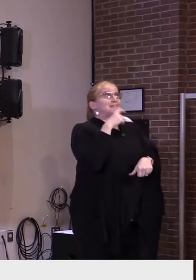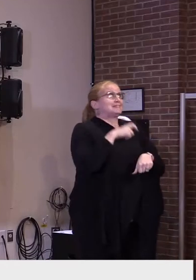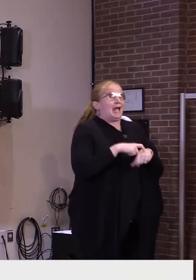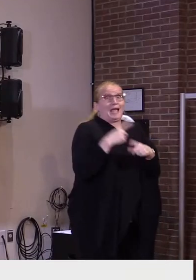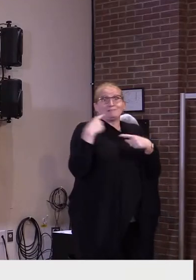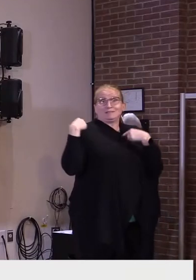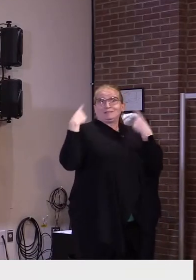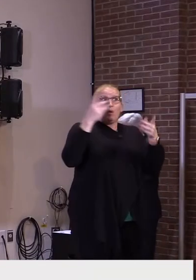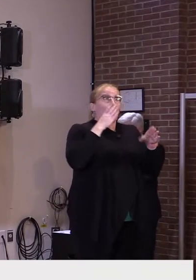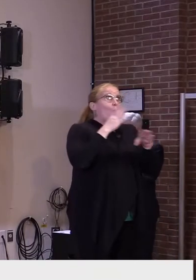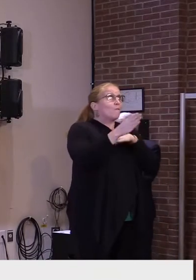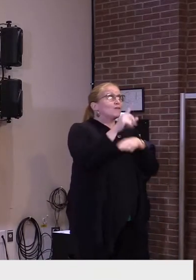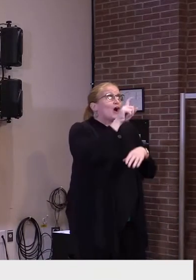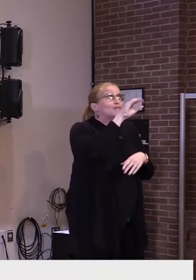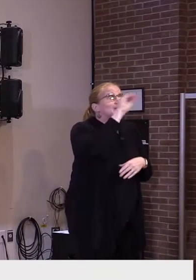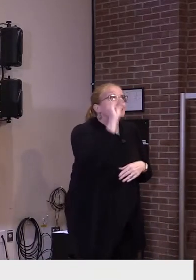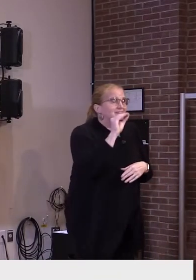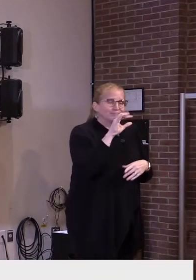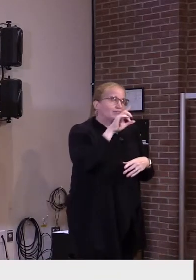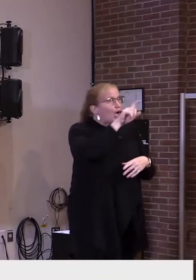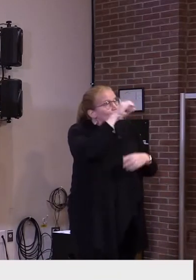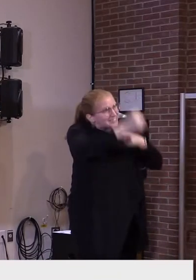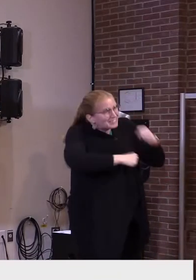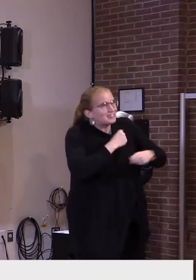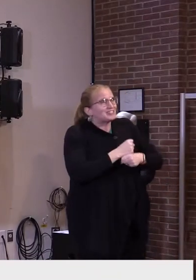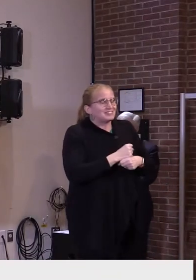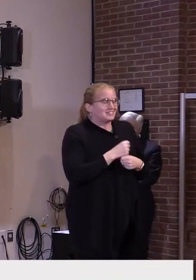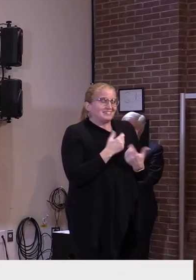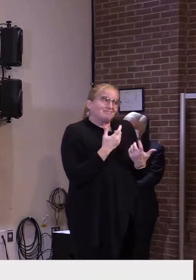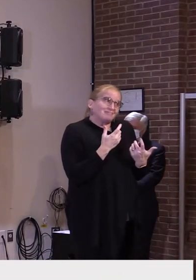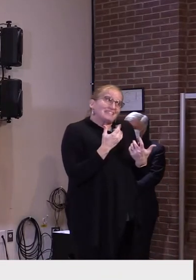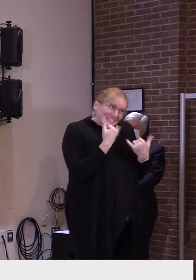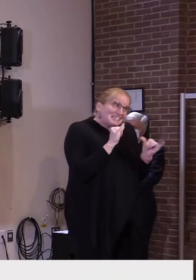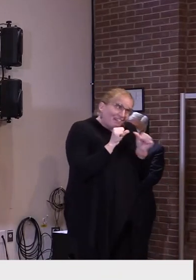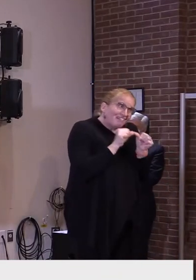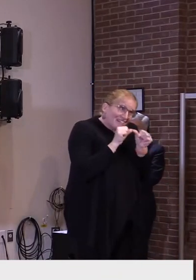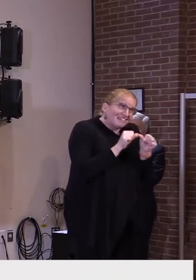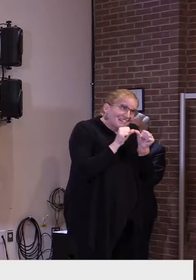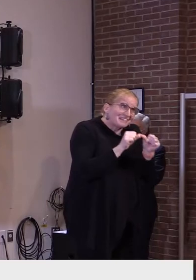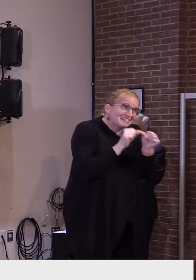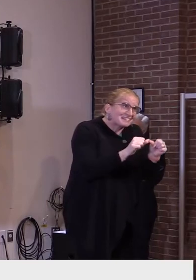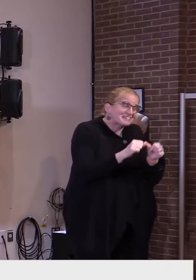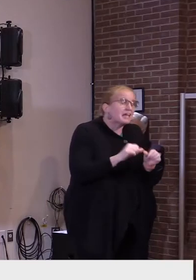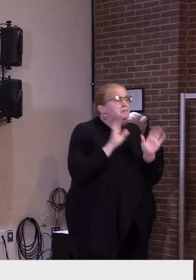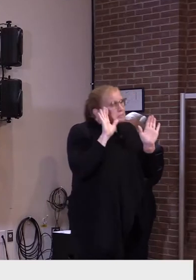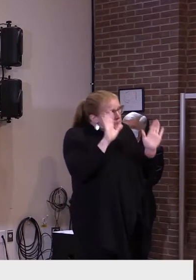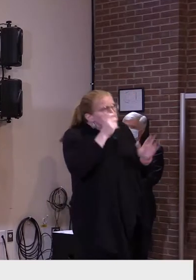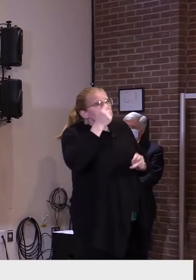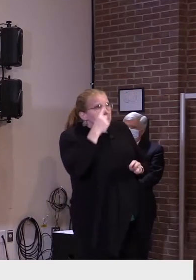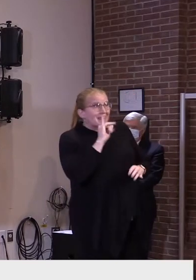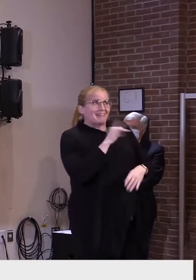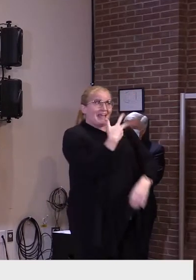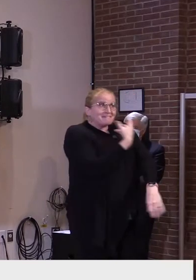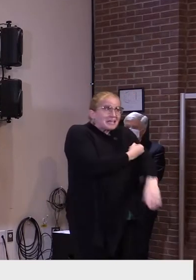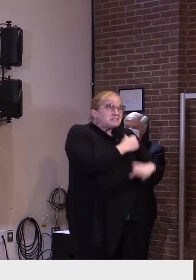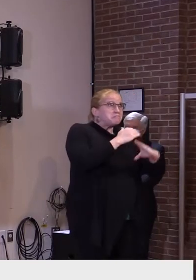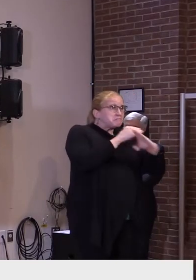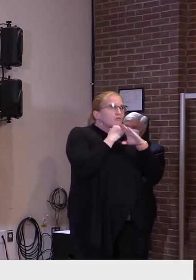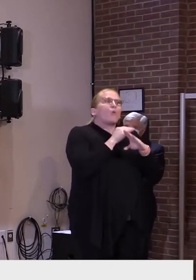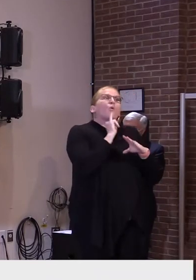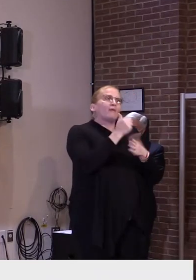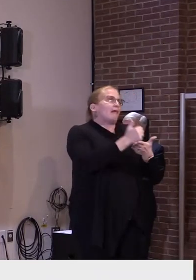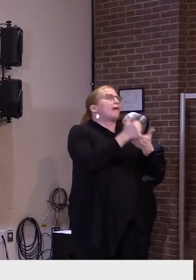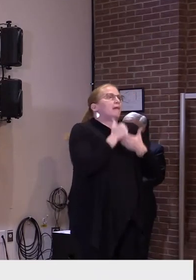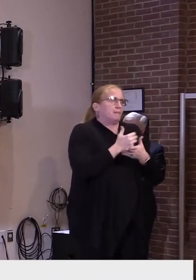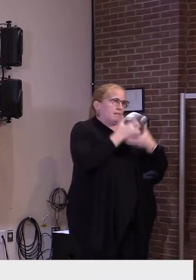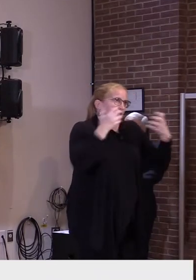century, is not over yet. Thanks to the vaccines, our lives have changed dramatically since